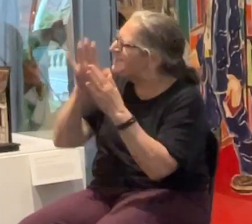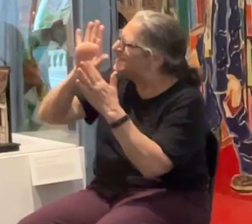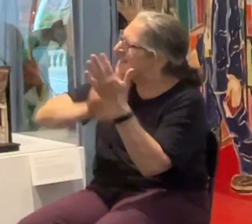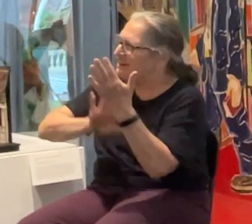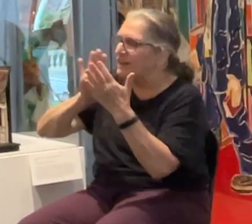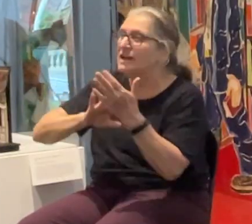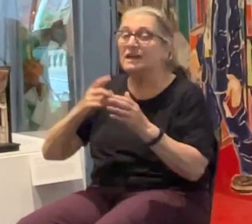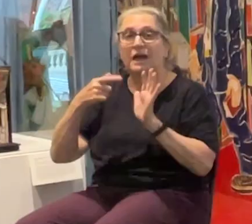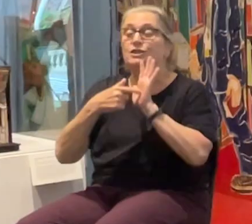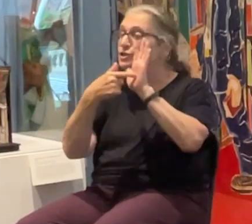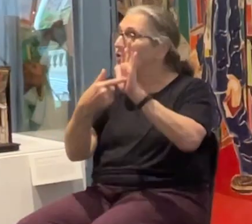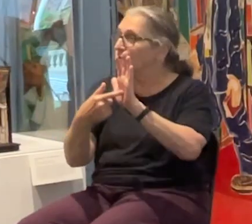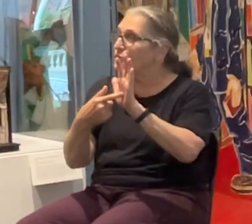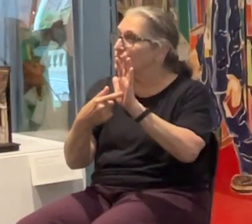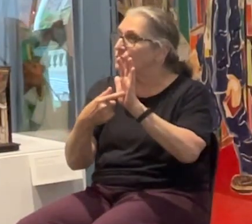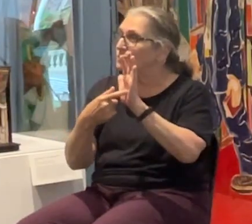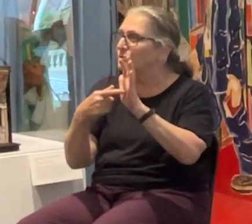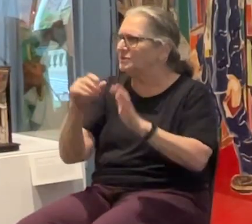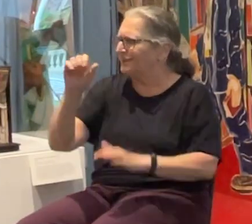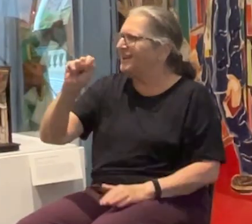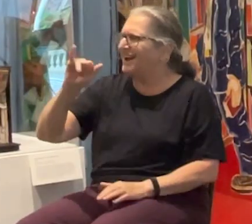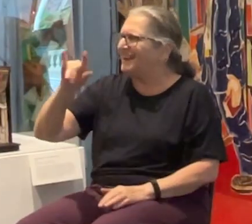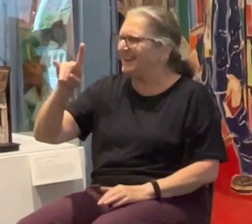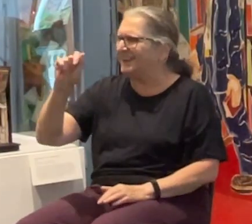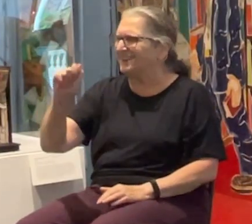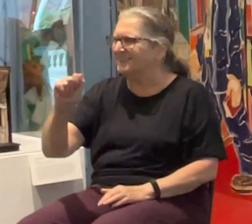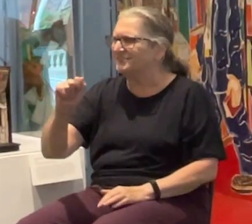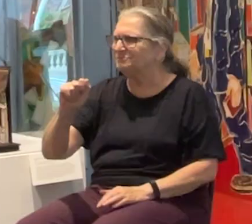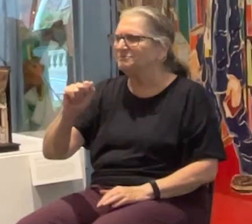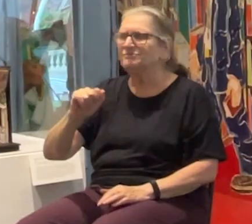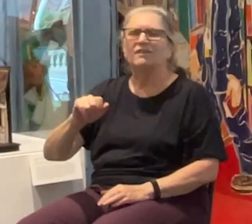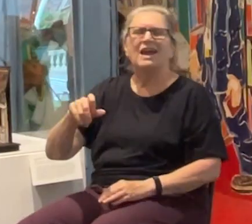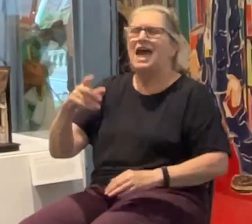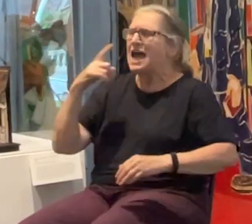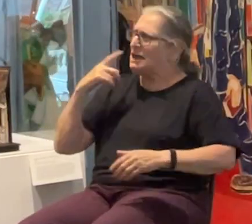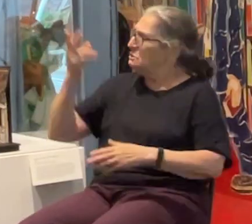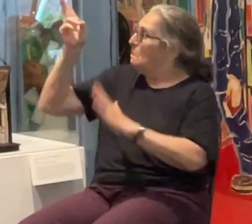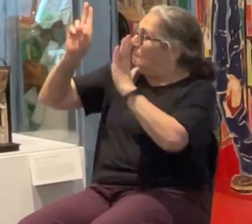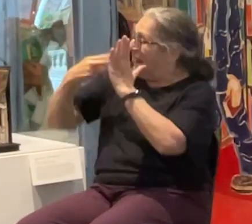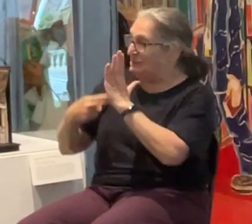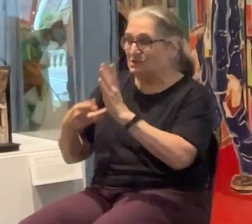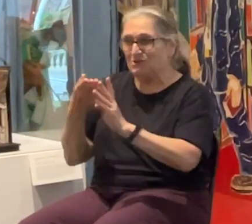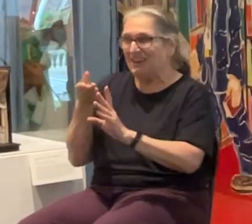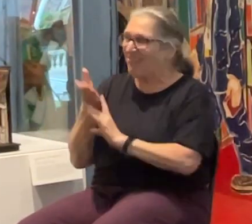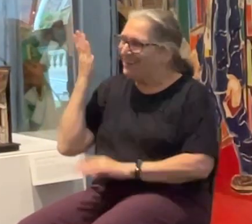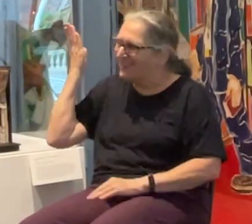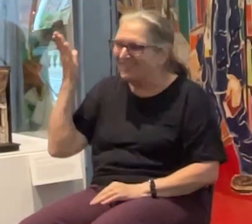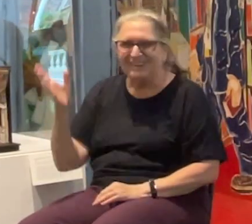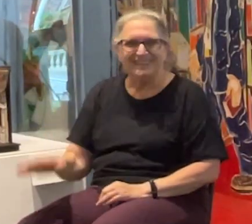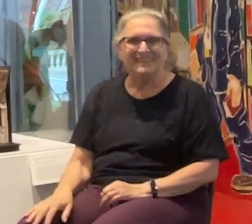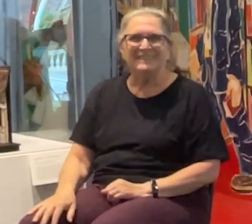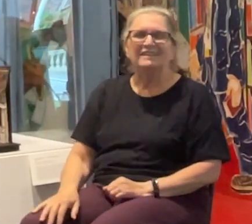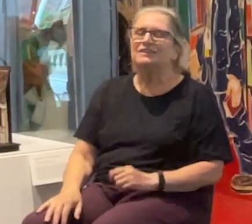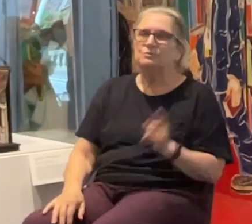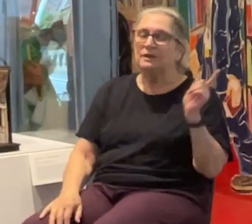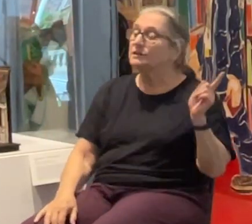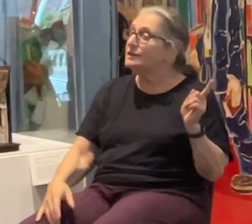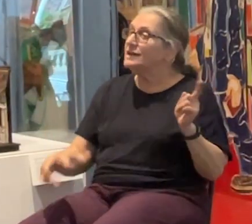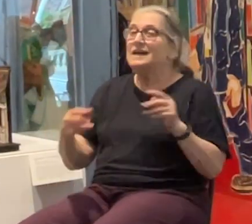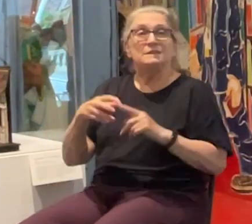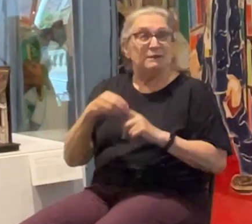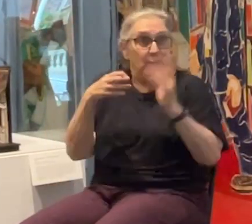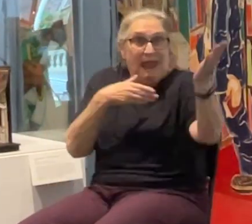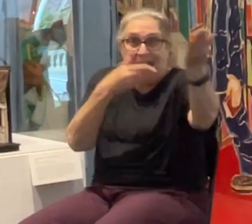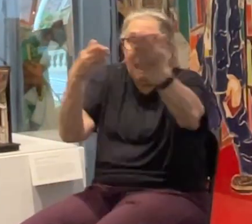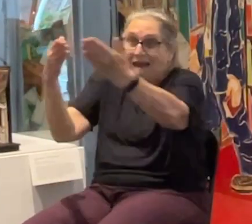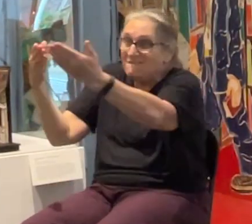Aida, and we painted her there. Yeah. Well, I think that, especially with this occasion of having all the drawings here,